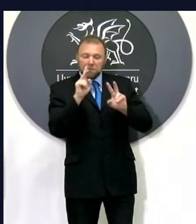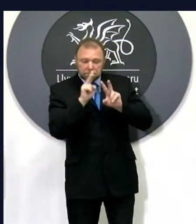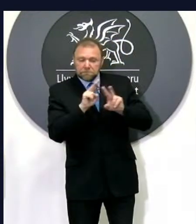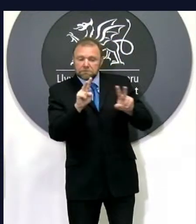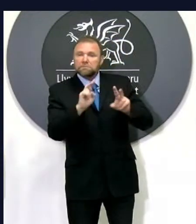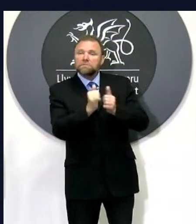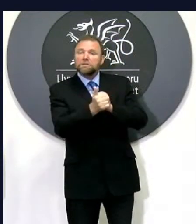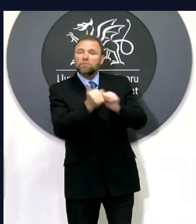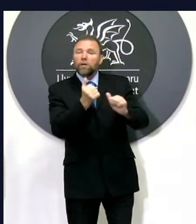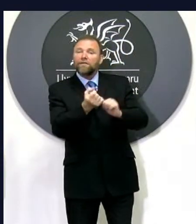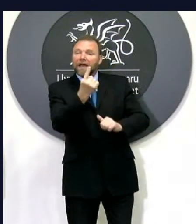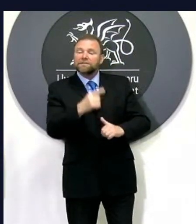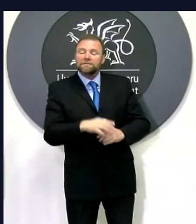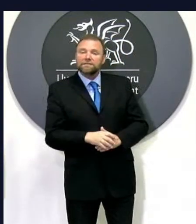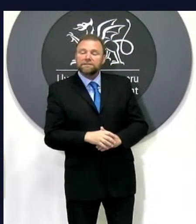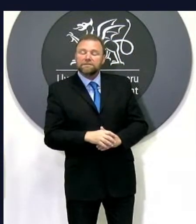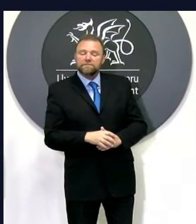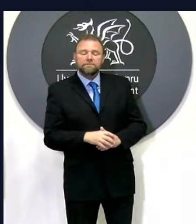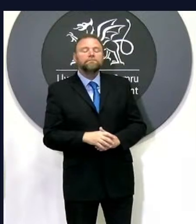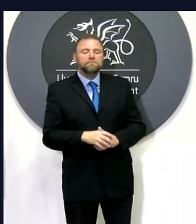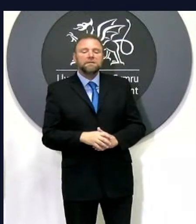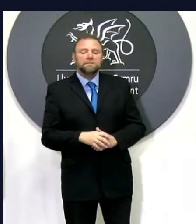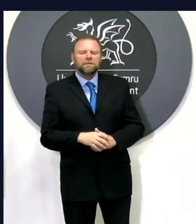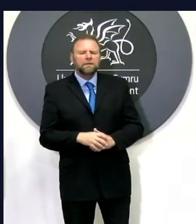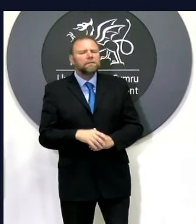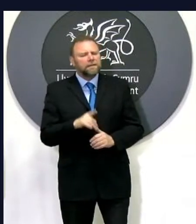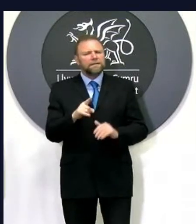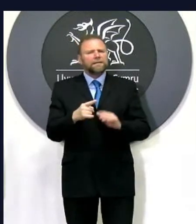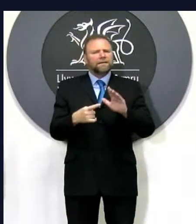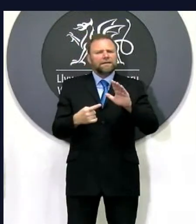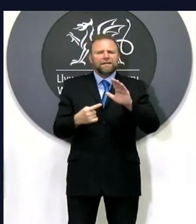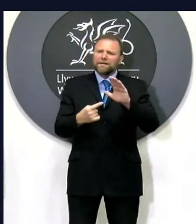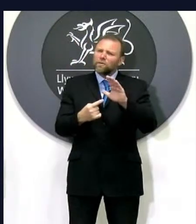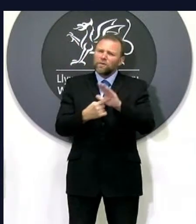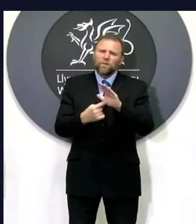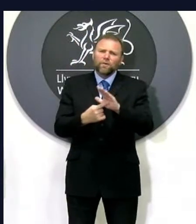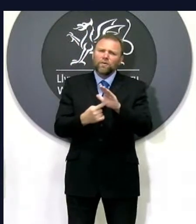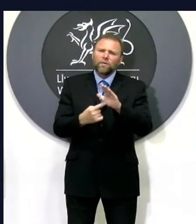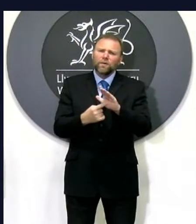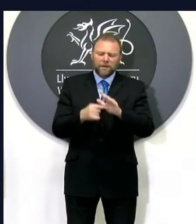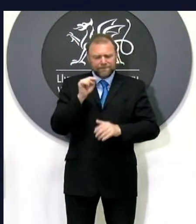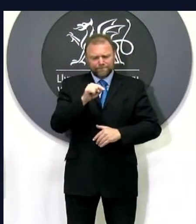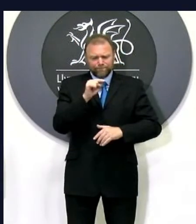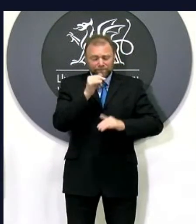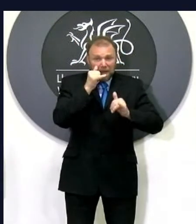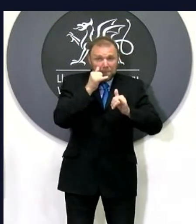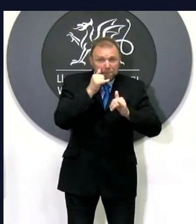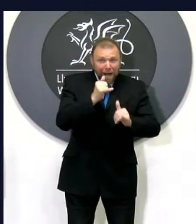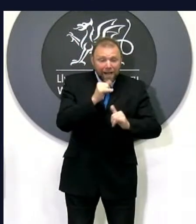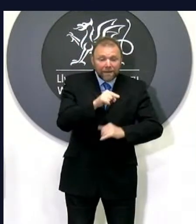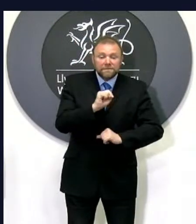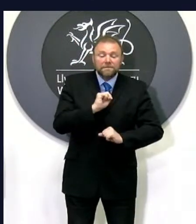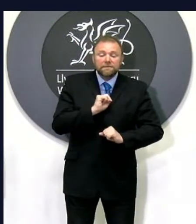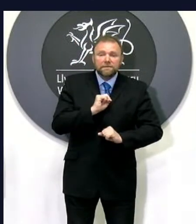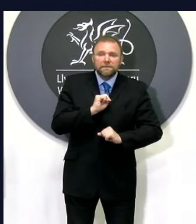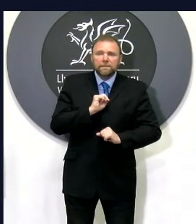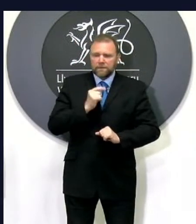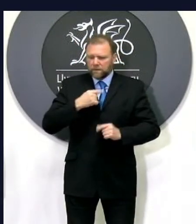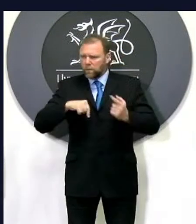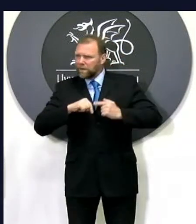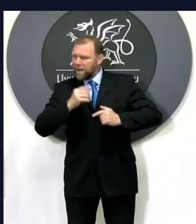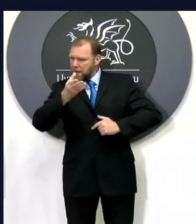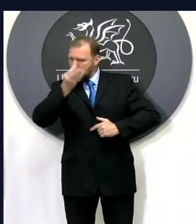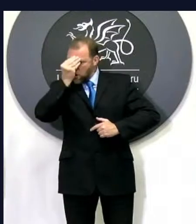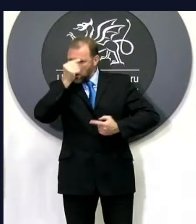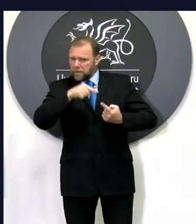sporting events. It is very important that we have those pilot events to learn from them, to make sure we can